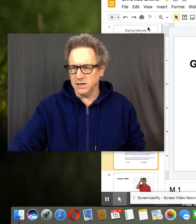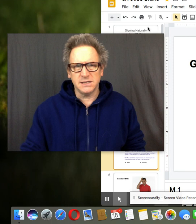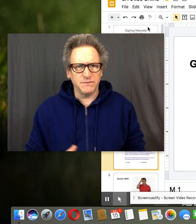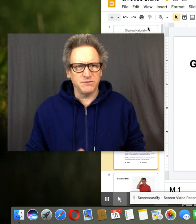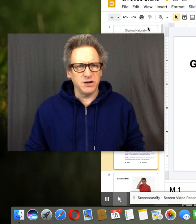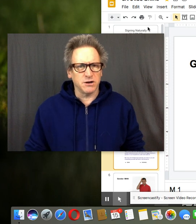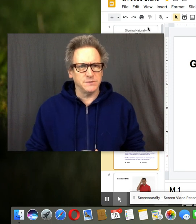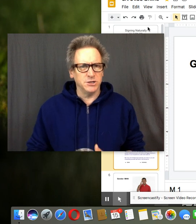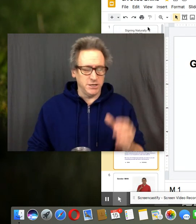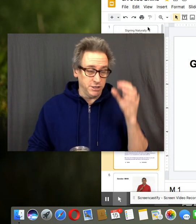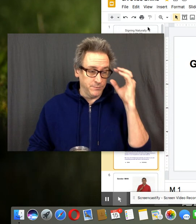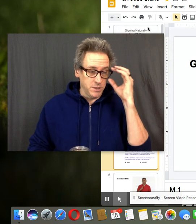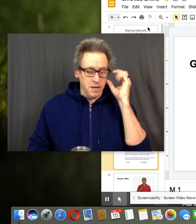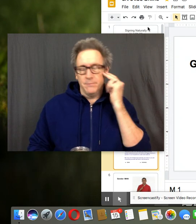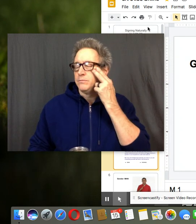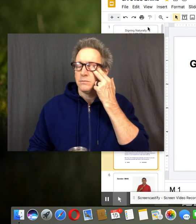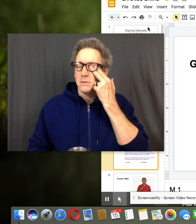the concept of gender has been changing,